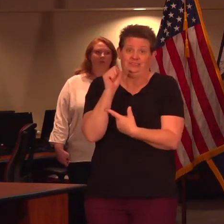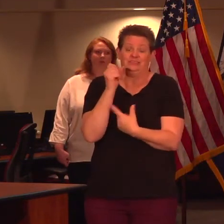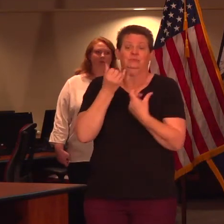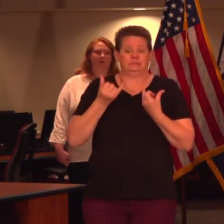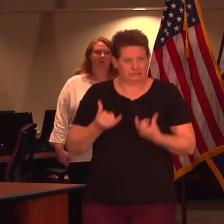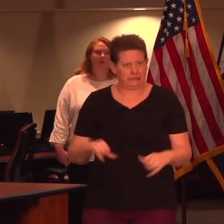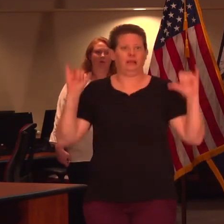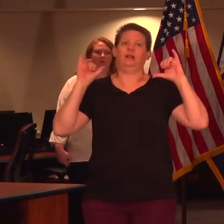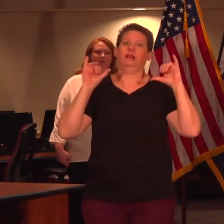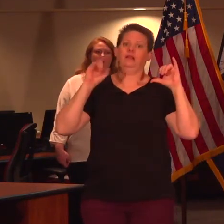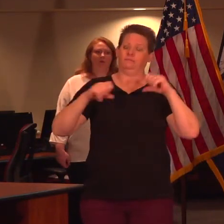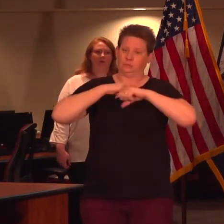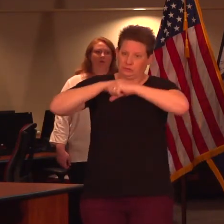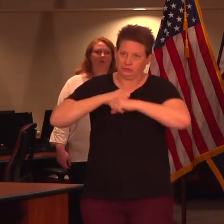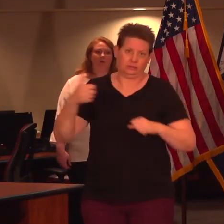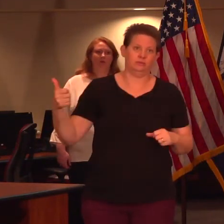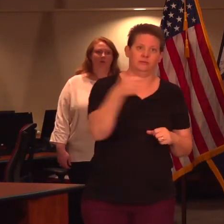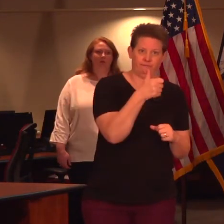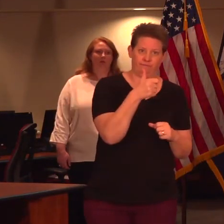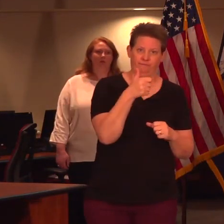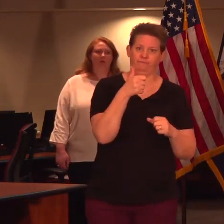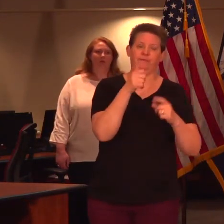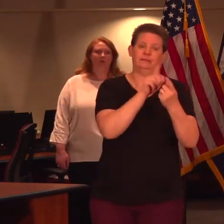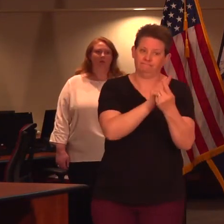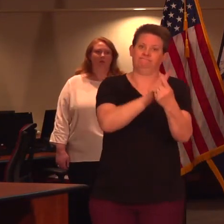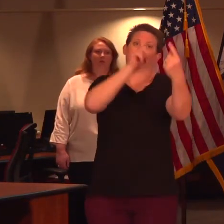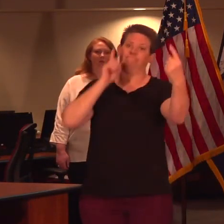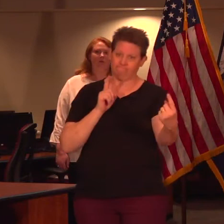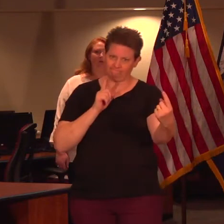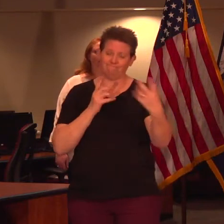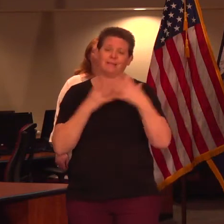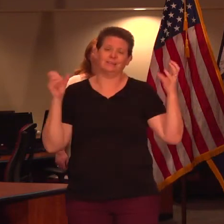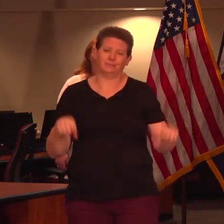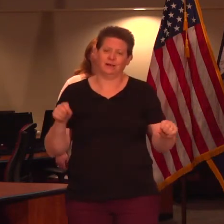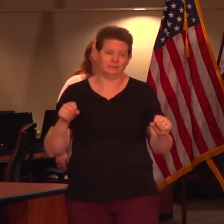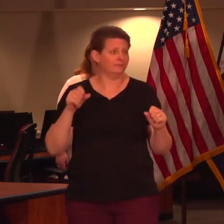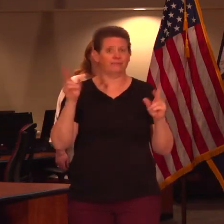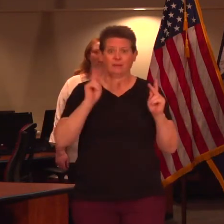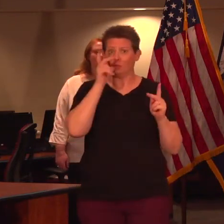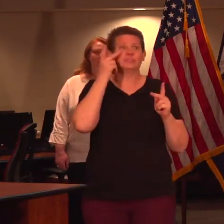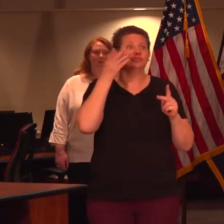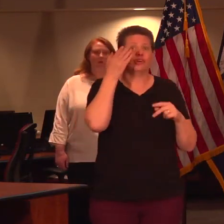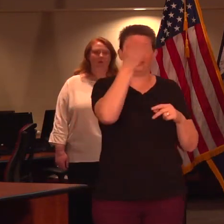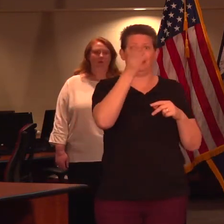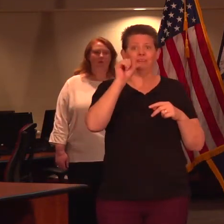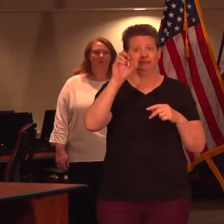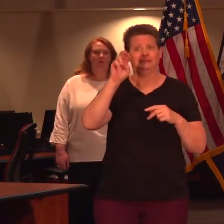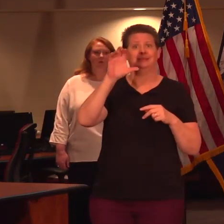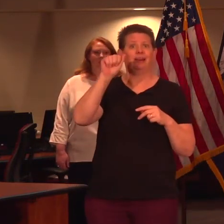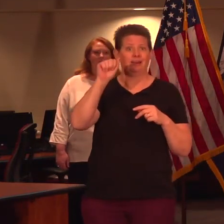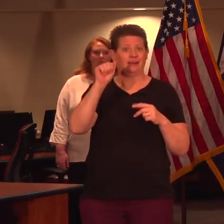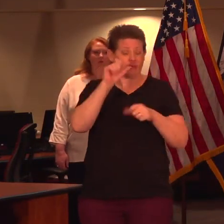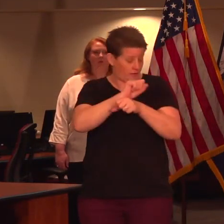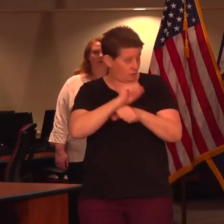still protect ourselves, still keep that distance as much as possible. Even the workers that we saw in Seneca, they